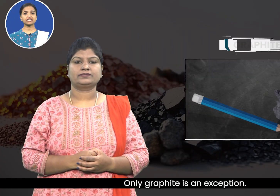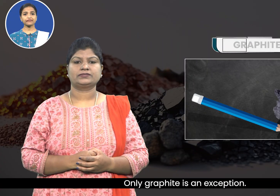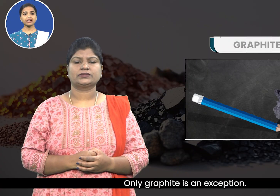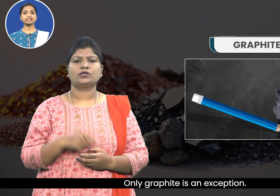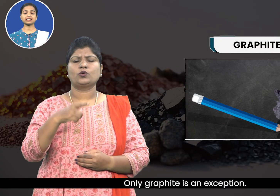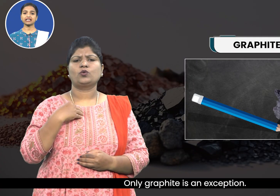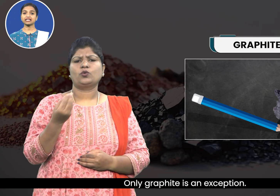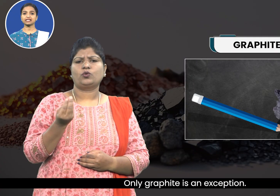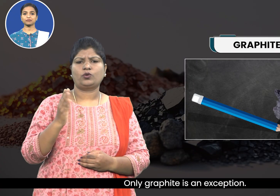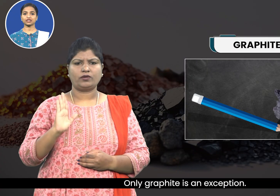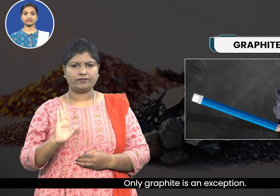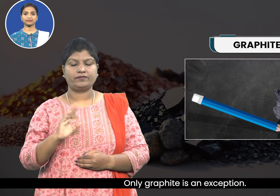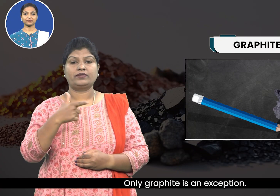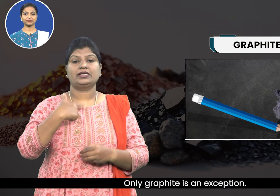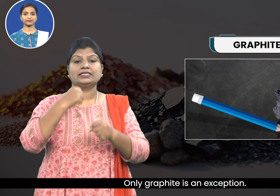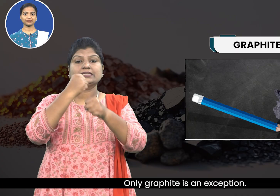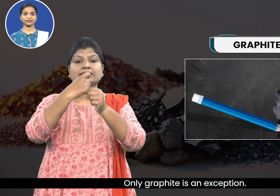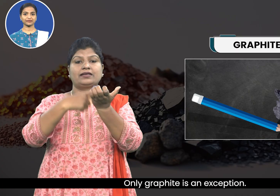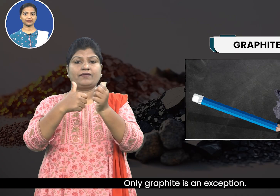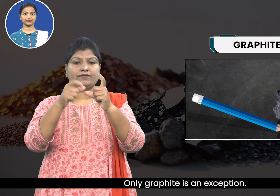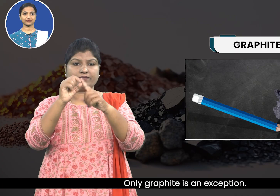Only graphite is an exception.